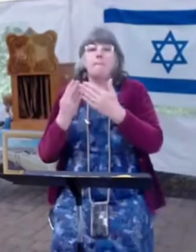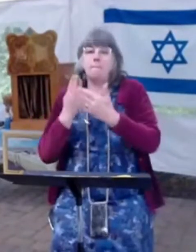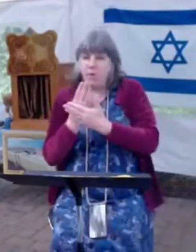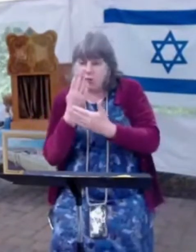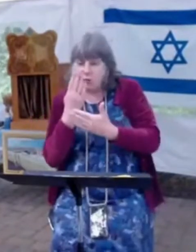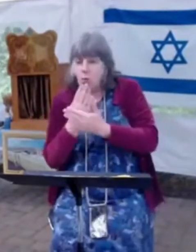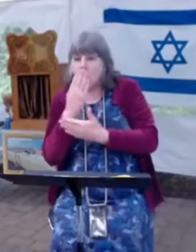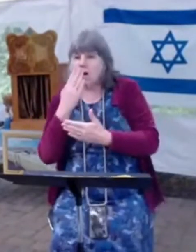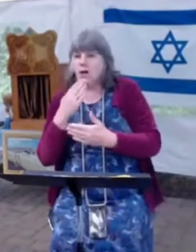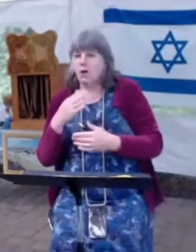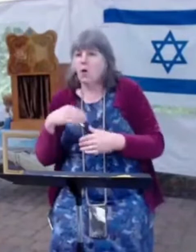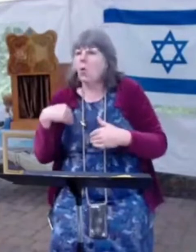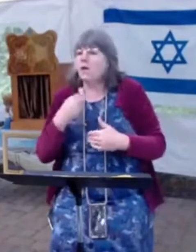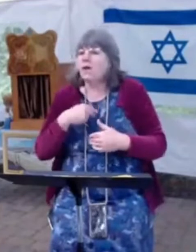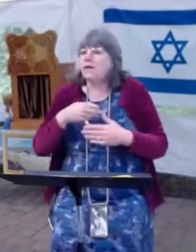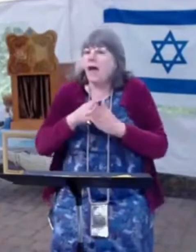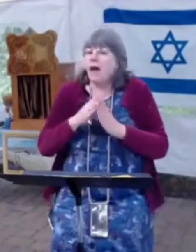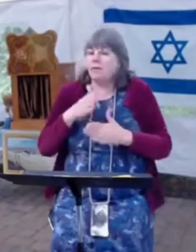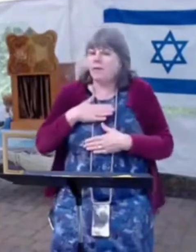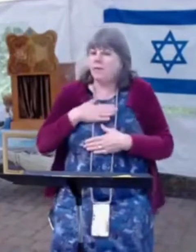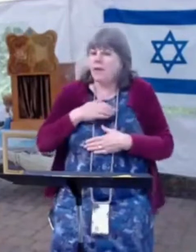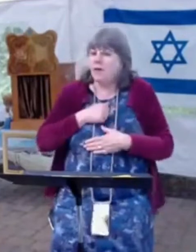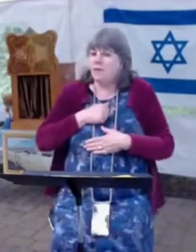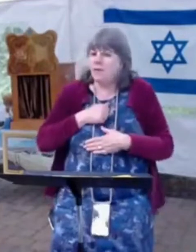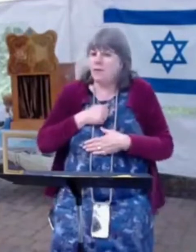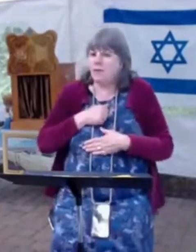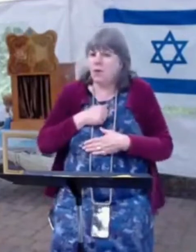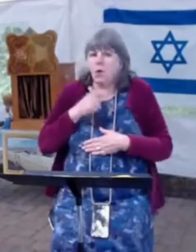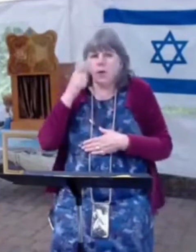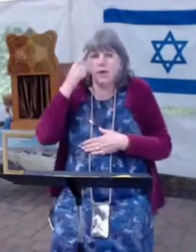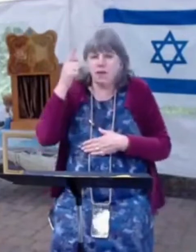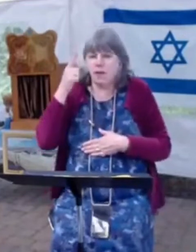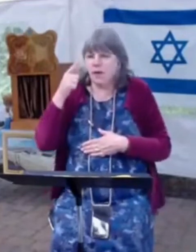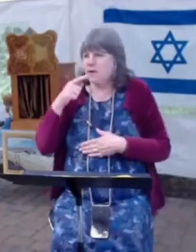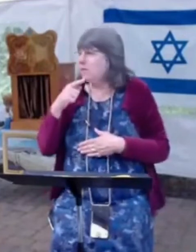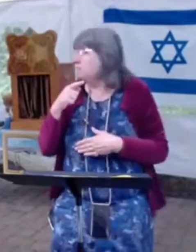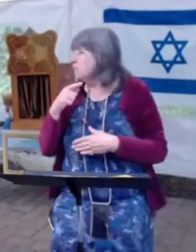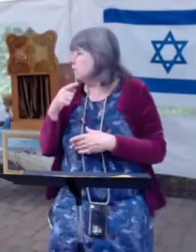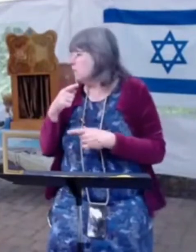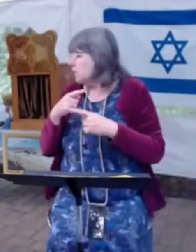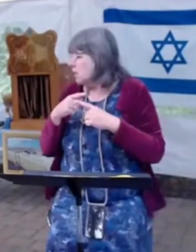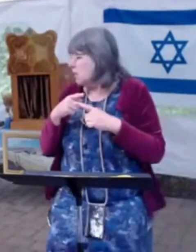We need to ask ourselves the personal question, and I know this is longer than usual, please.